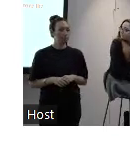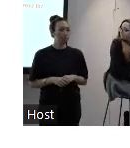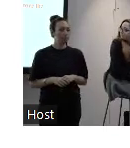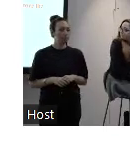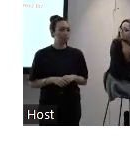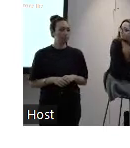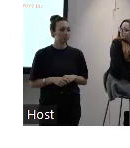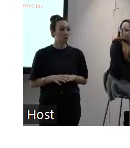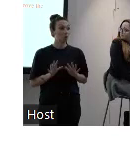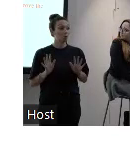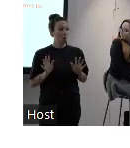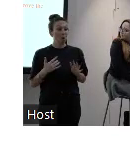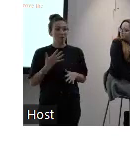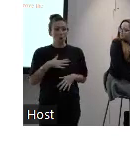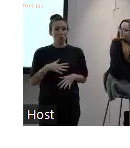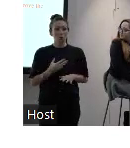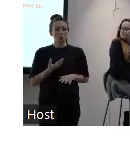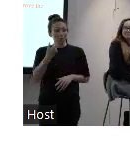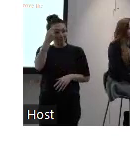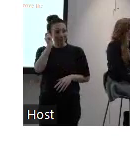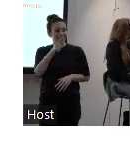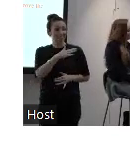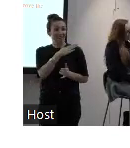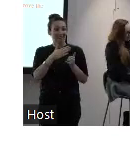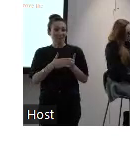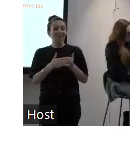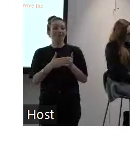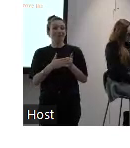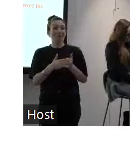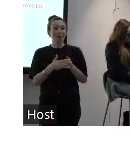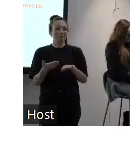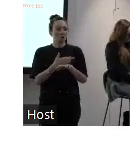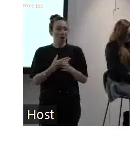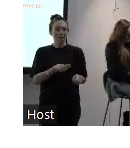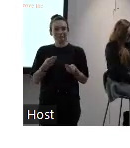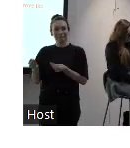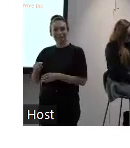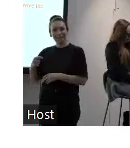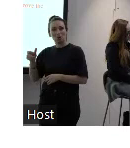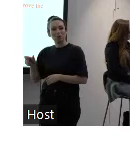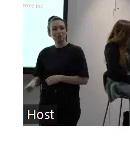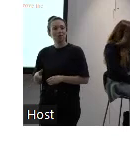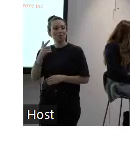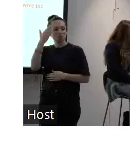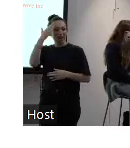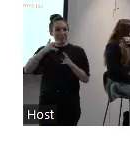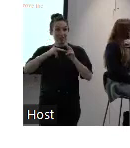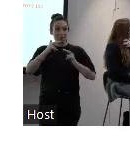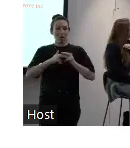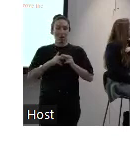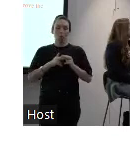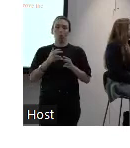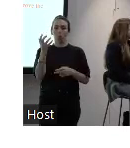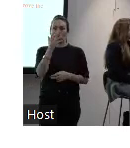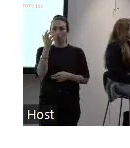And so I just want to leave you with this final thought before I hand over. Brain development is active and dynamic. This